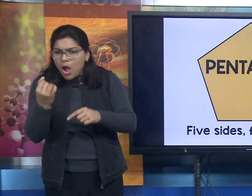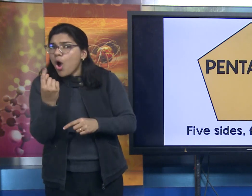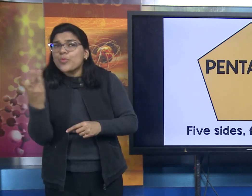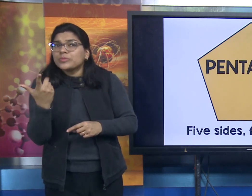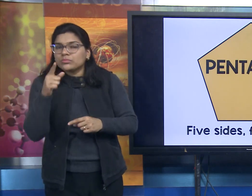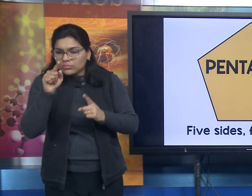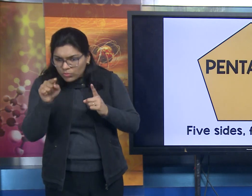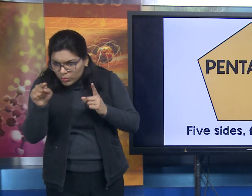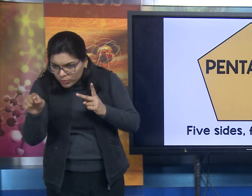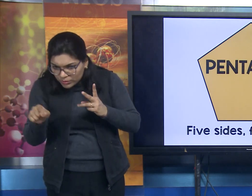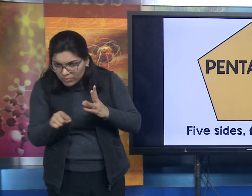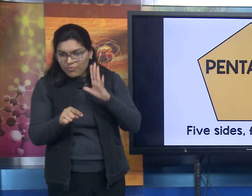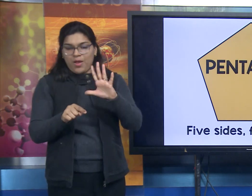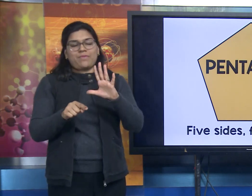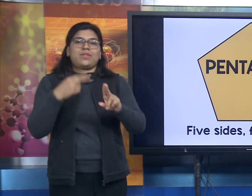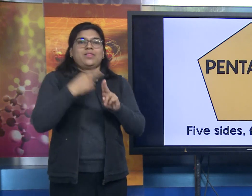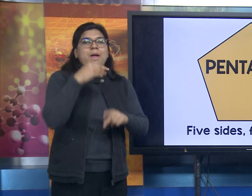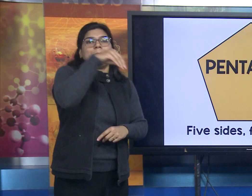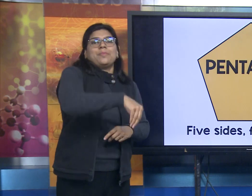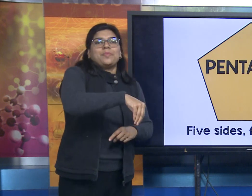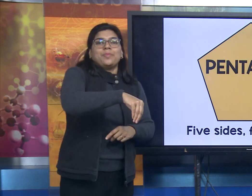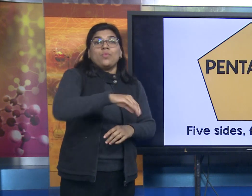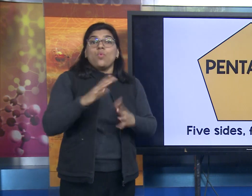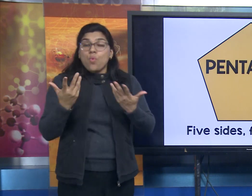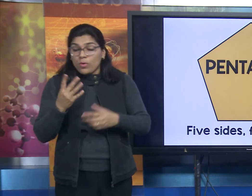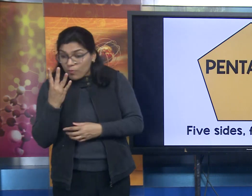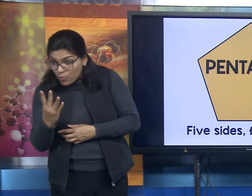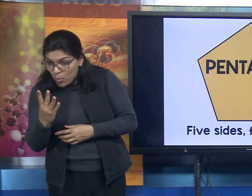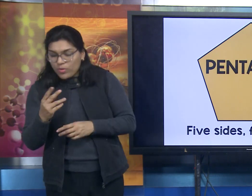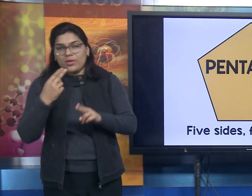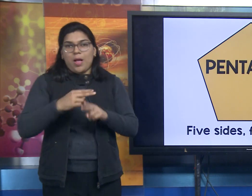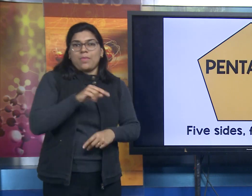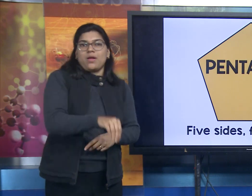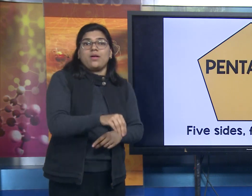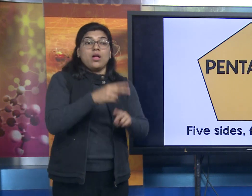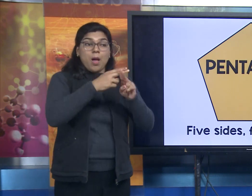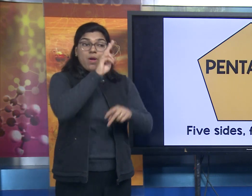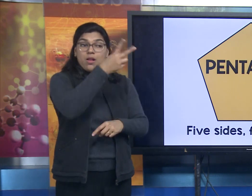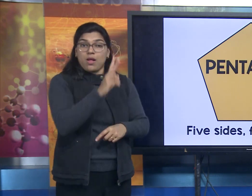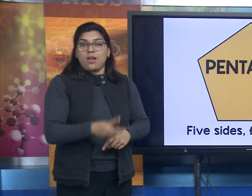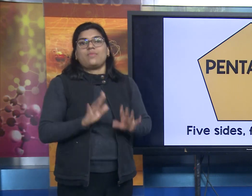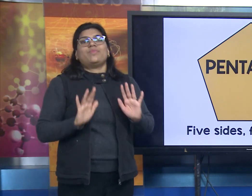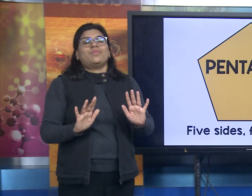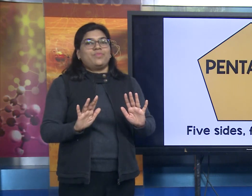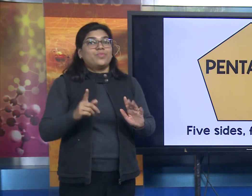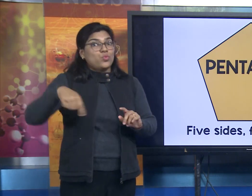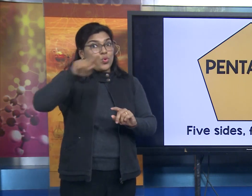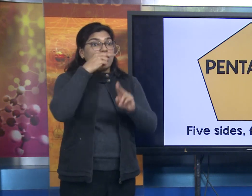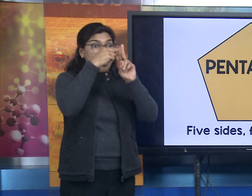your book, you have to see how many lines are asked in the question. Accordingly, you will answer the image name. So